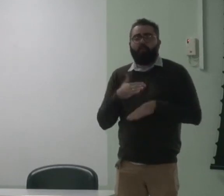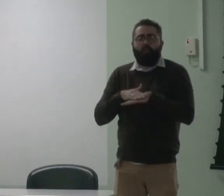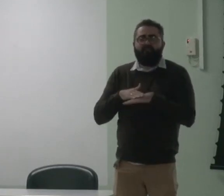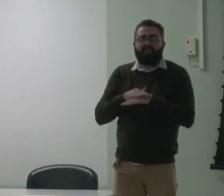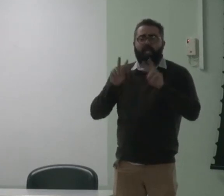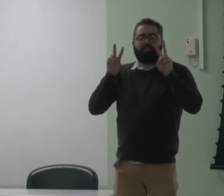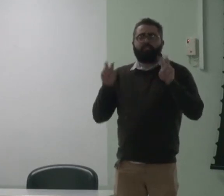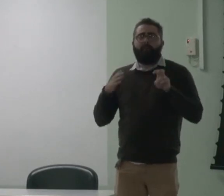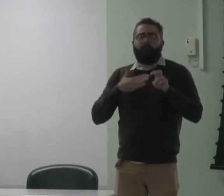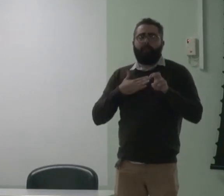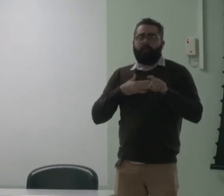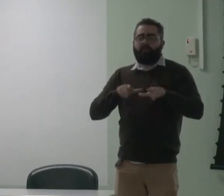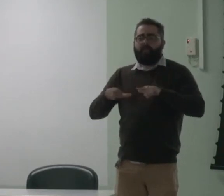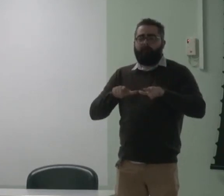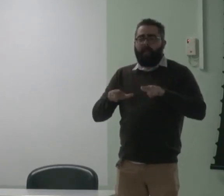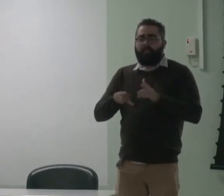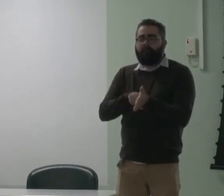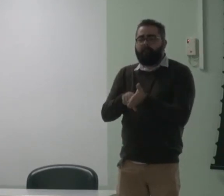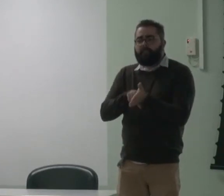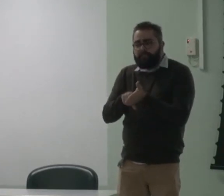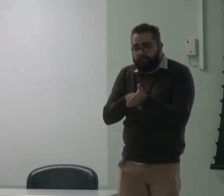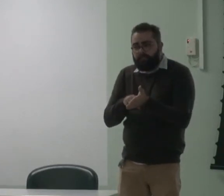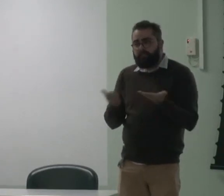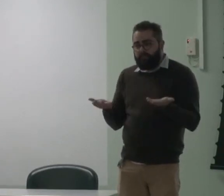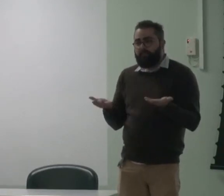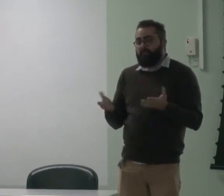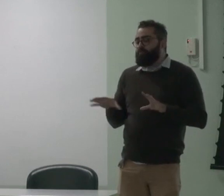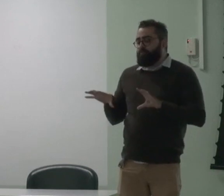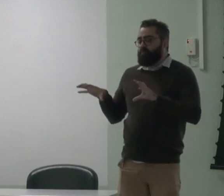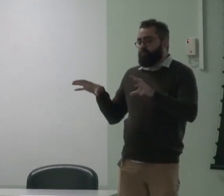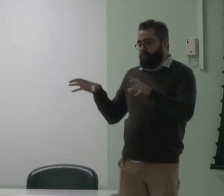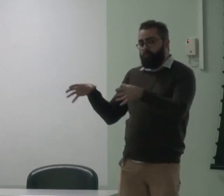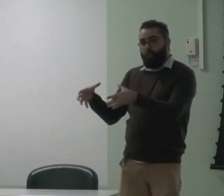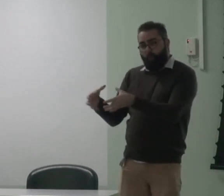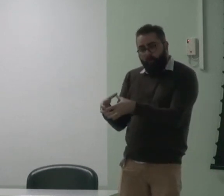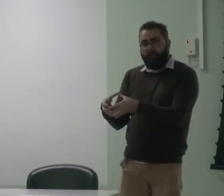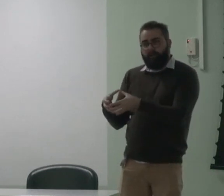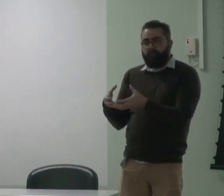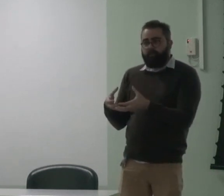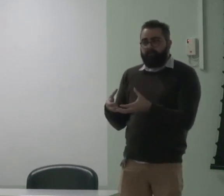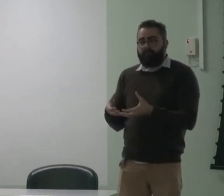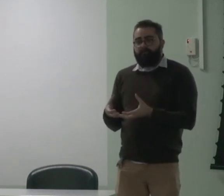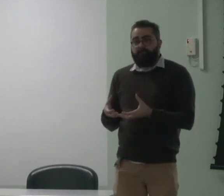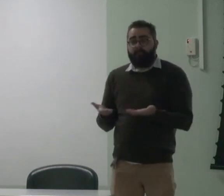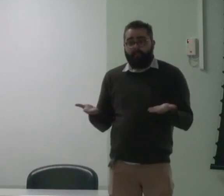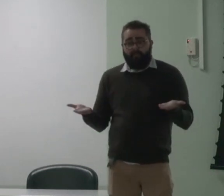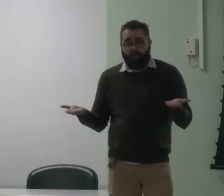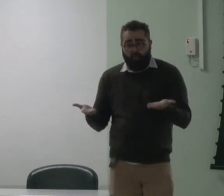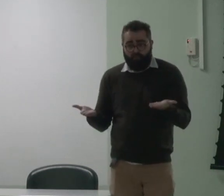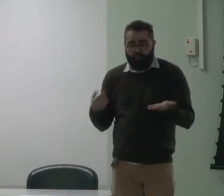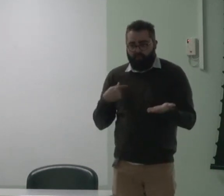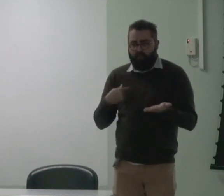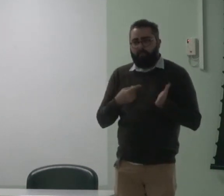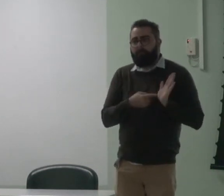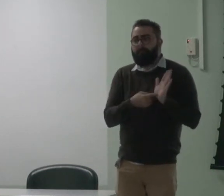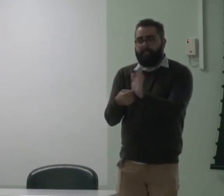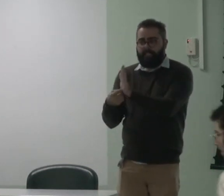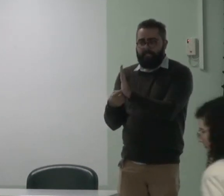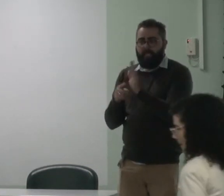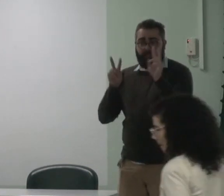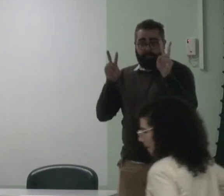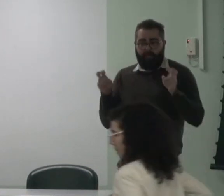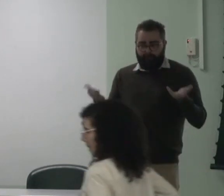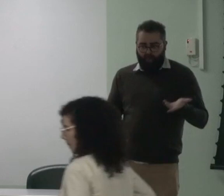work of my colleagues. Actually, I will mention that there's a large community behind what I will be presenting.